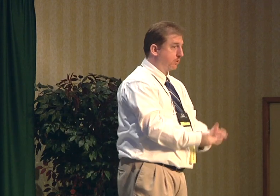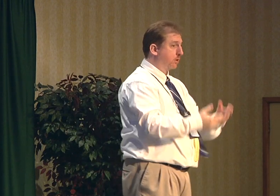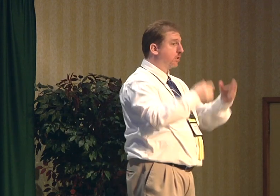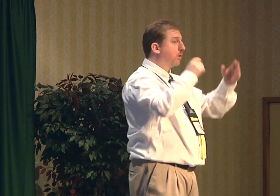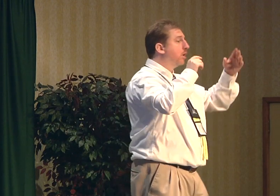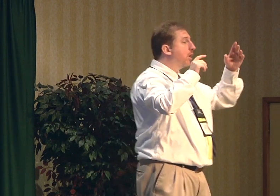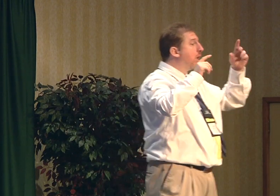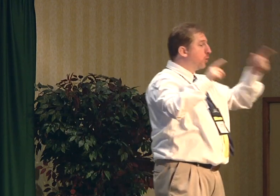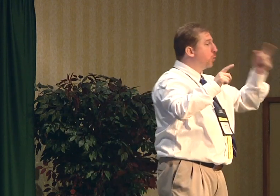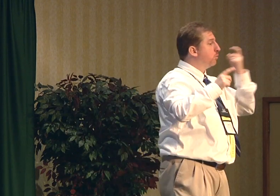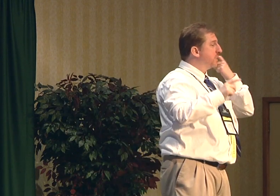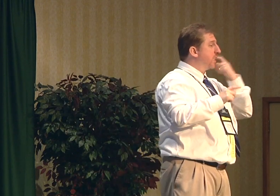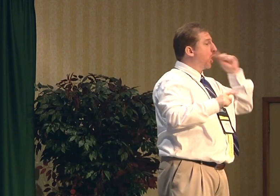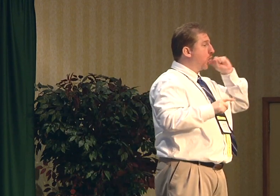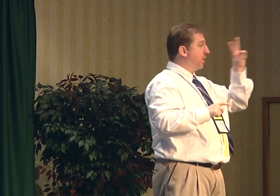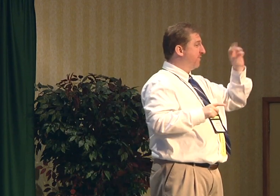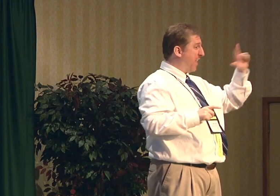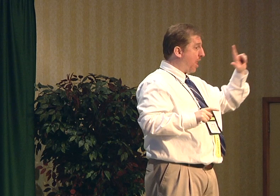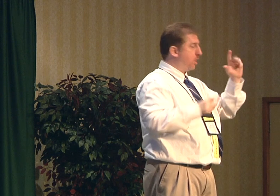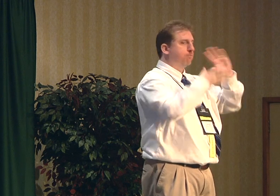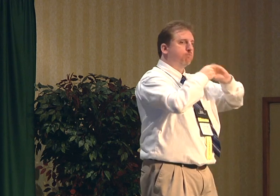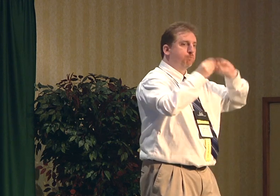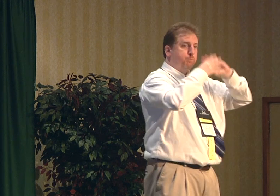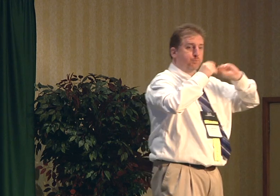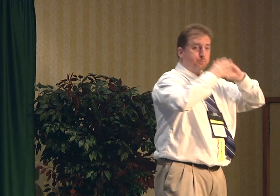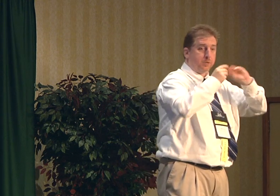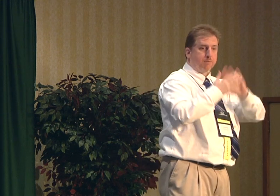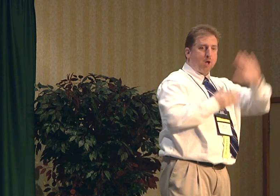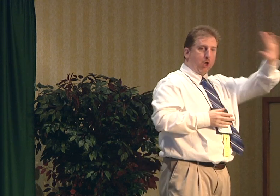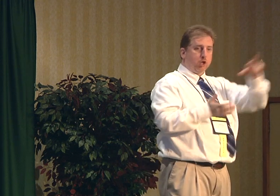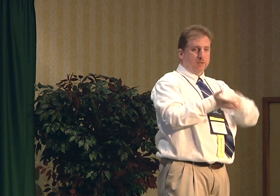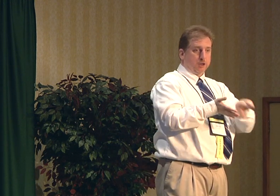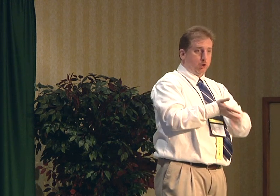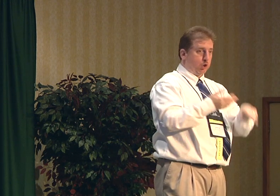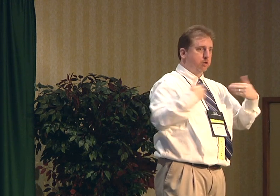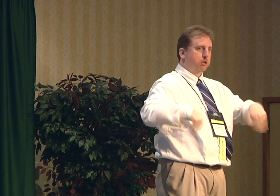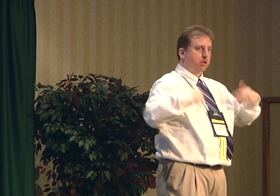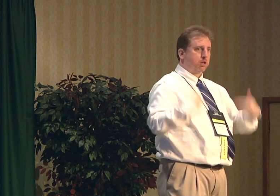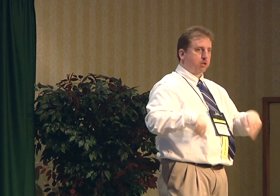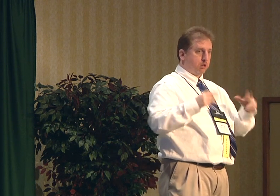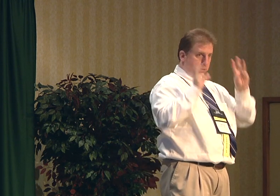the first step is I'm going to give you the facts. We recently heard Valerie, and she made her presentation about her research.